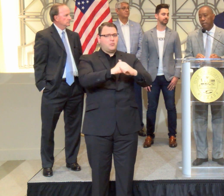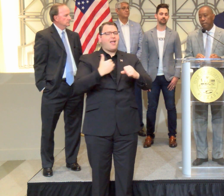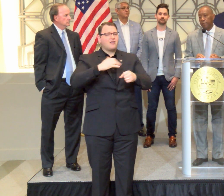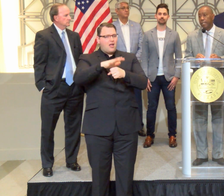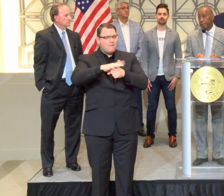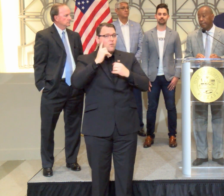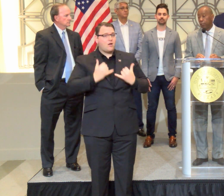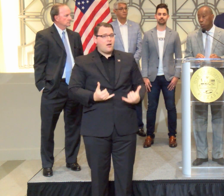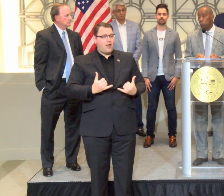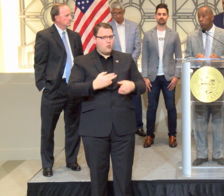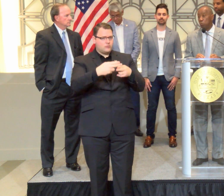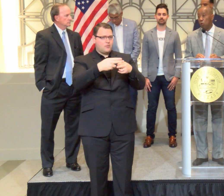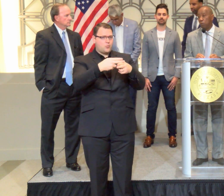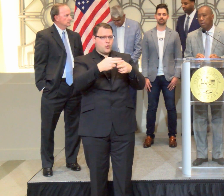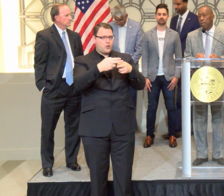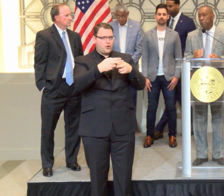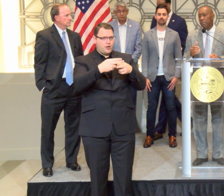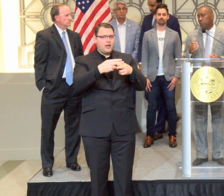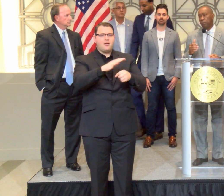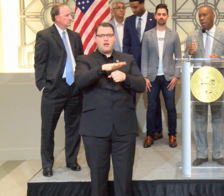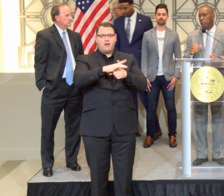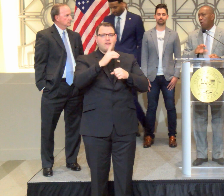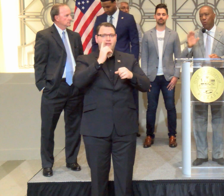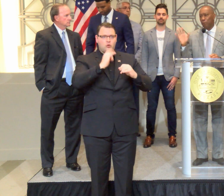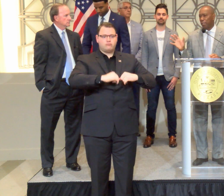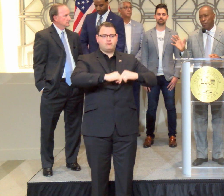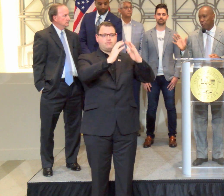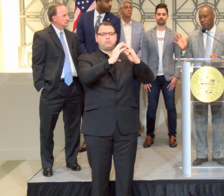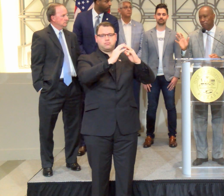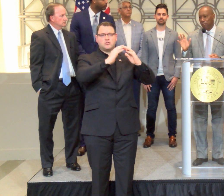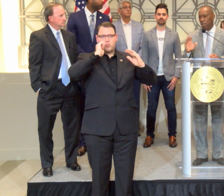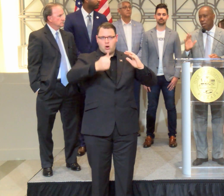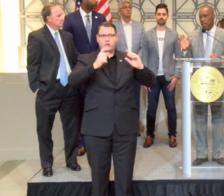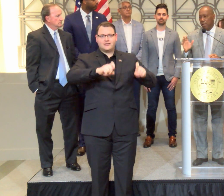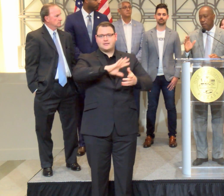the testing center on tomorrow. But this is a problem all over the country.